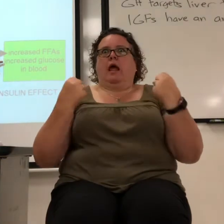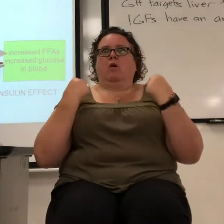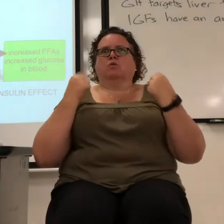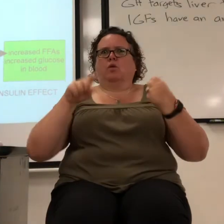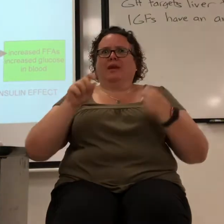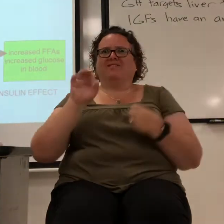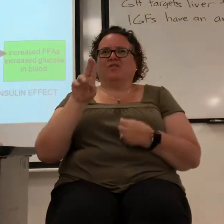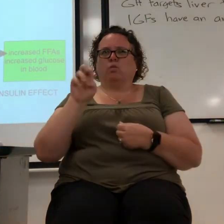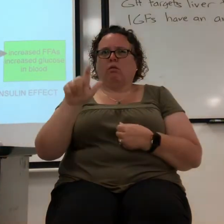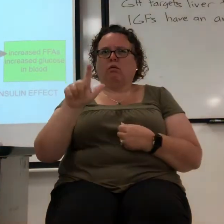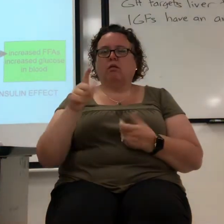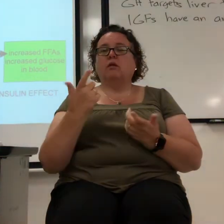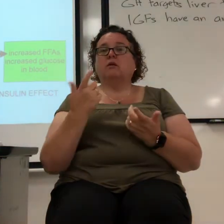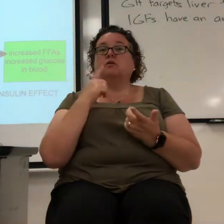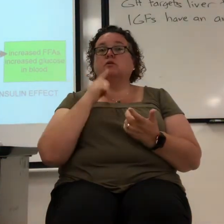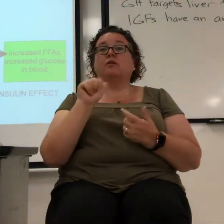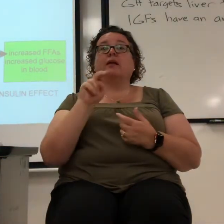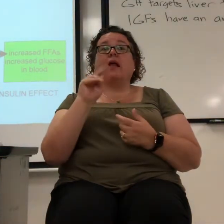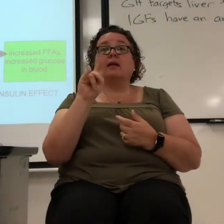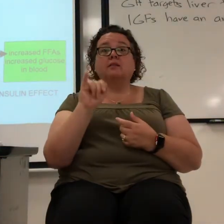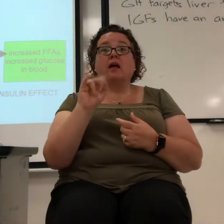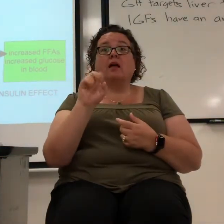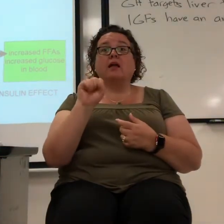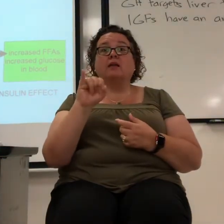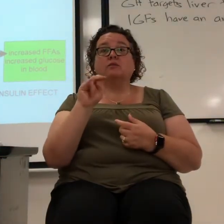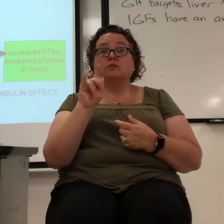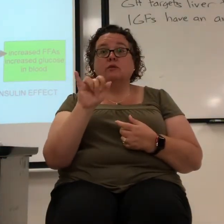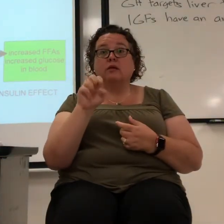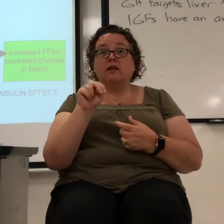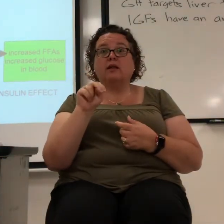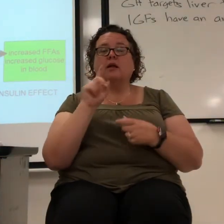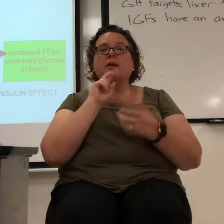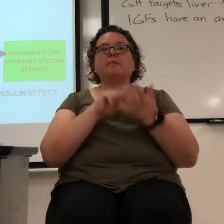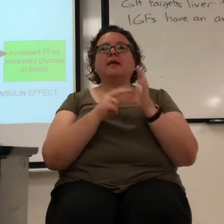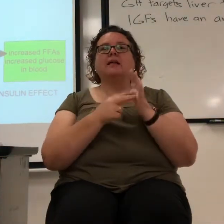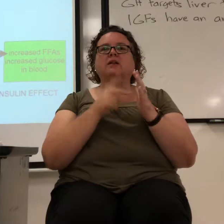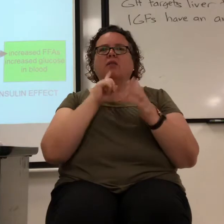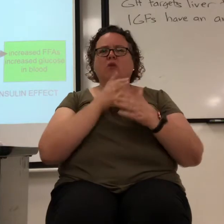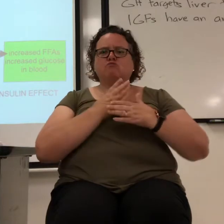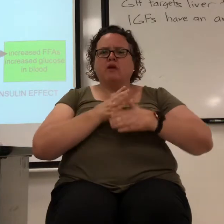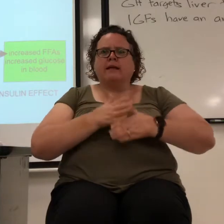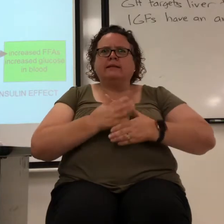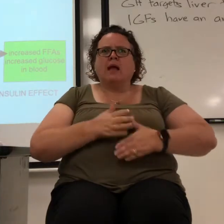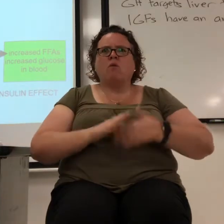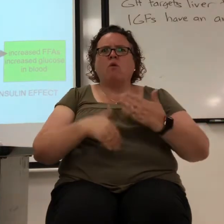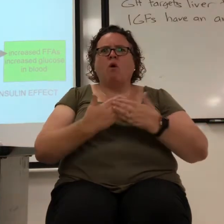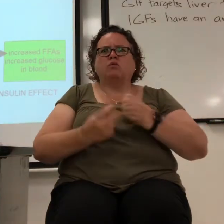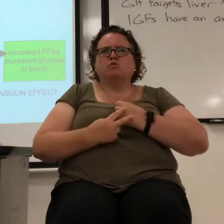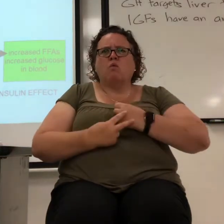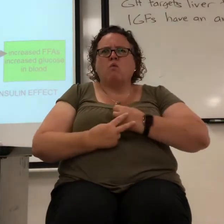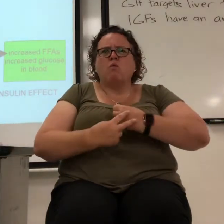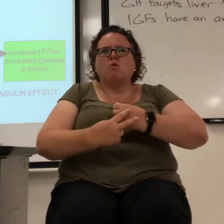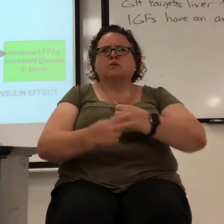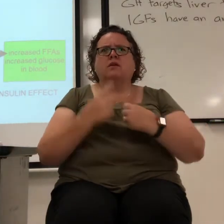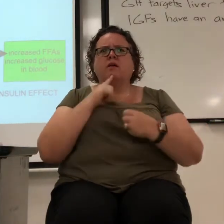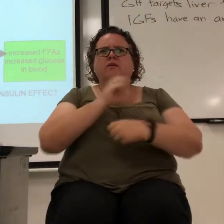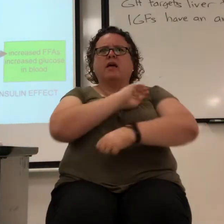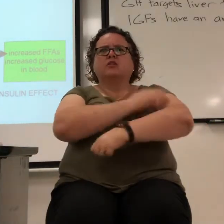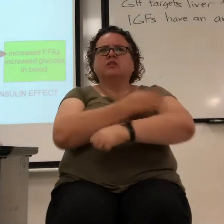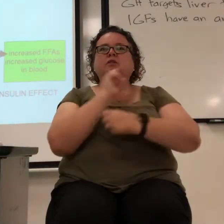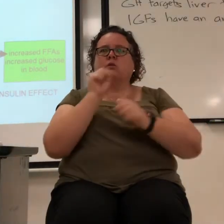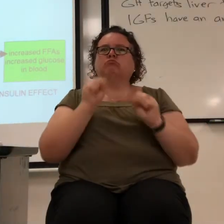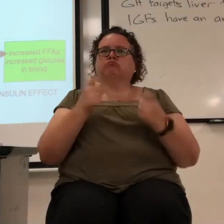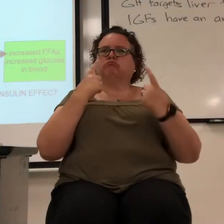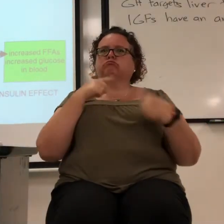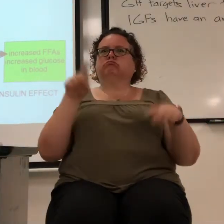fuel to do it. So the anti-insulin effects are breaking down your stores of energy so you can accomplish this work.